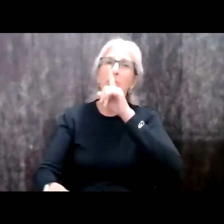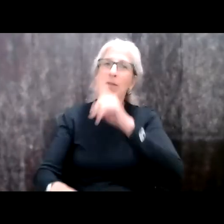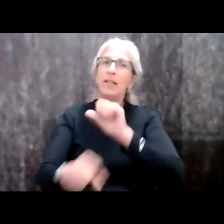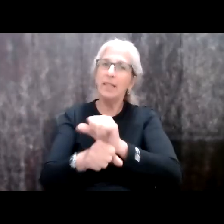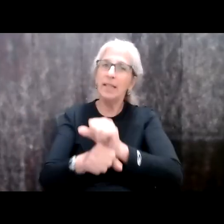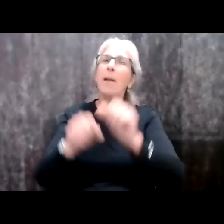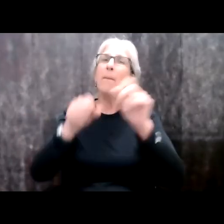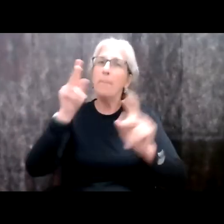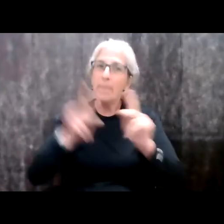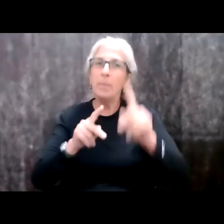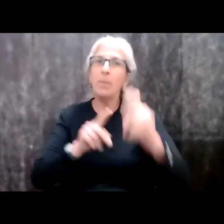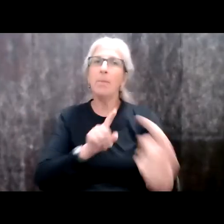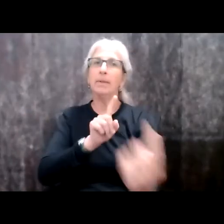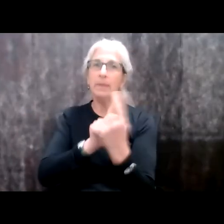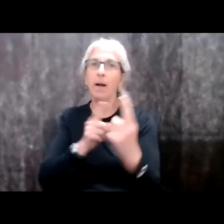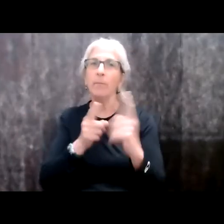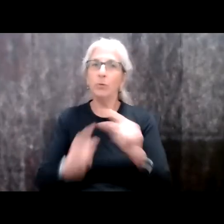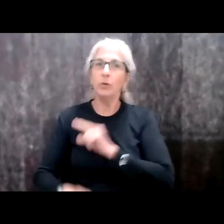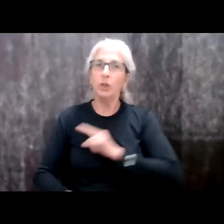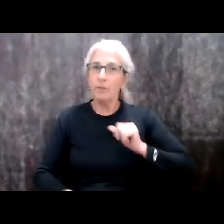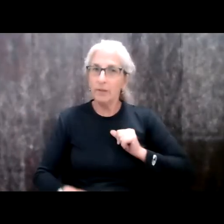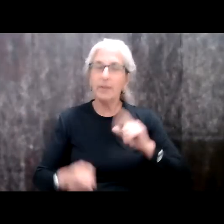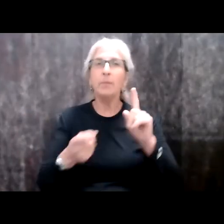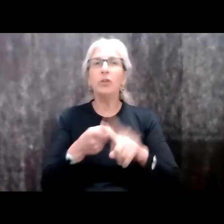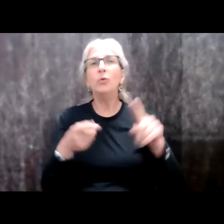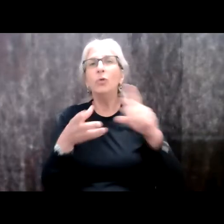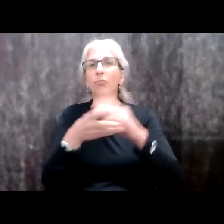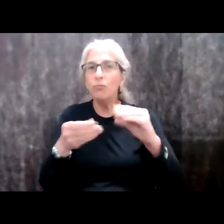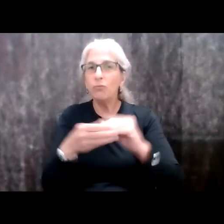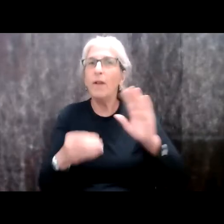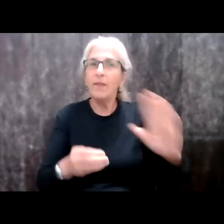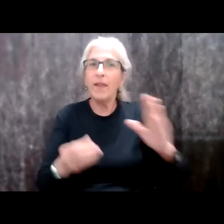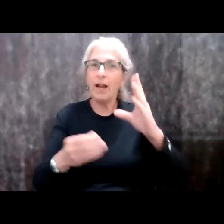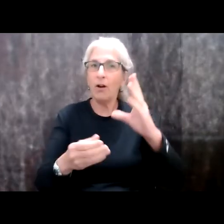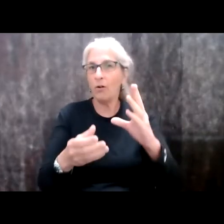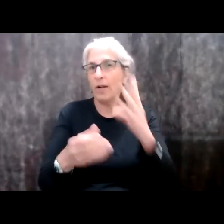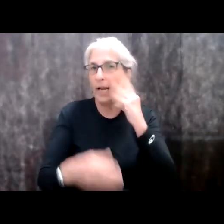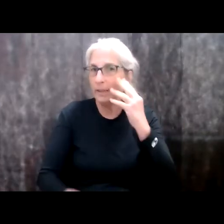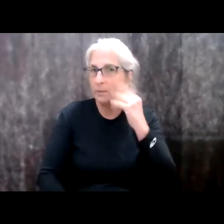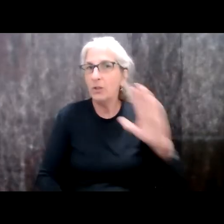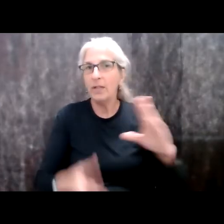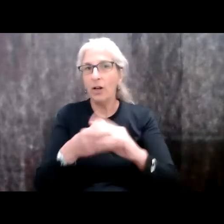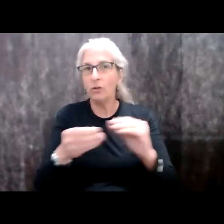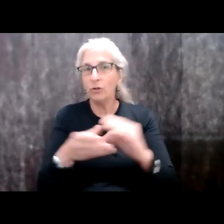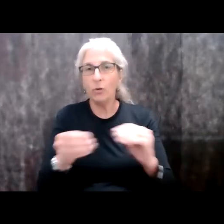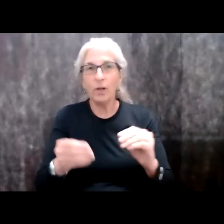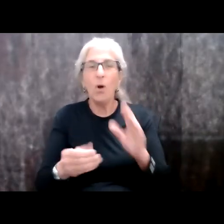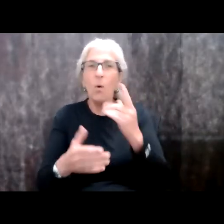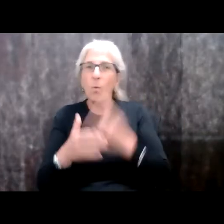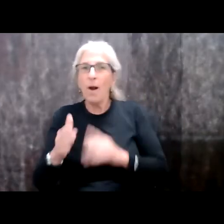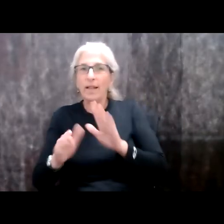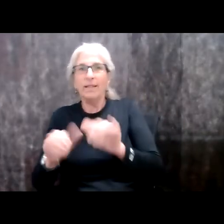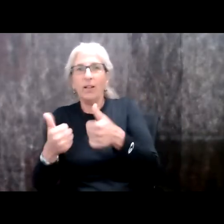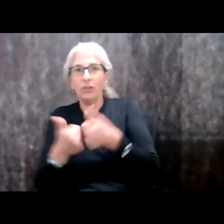inclusion piece is so important and the challenge they have when they have to, you know, go through the transport, you